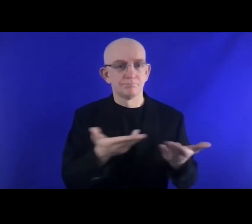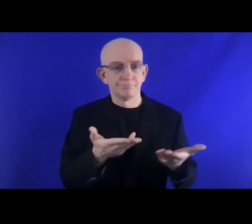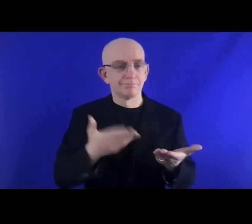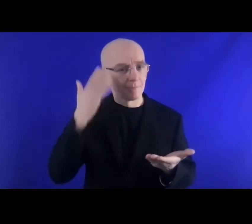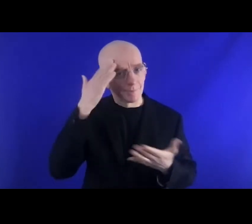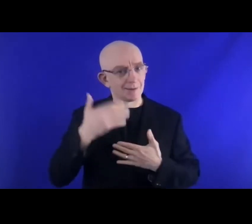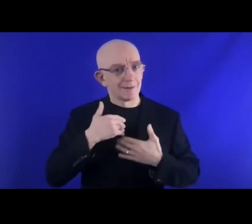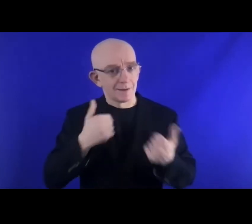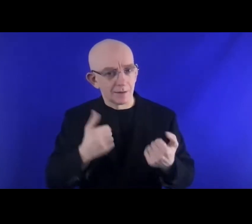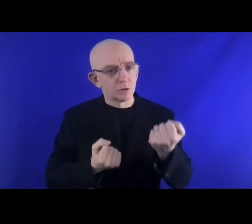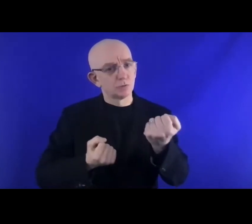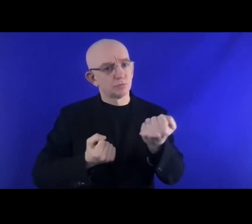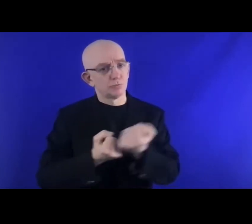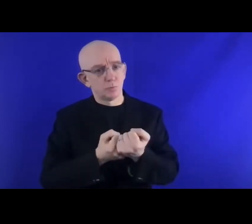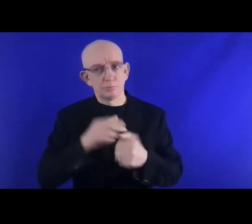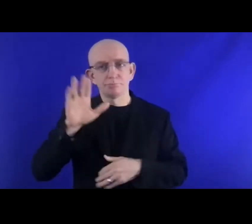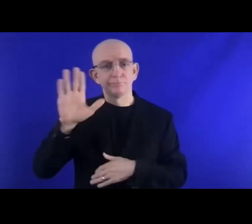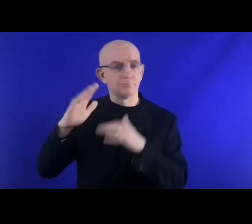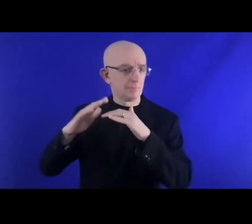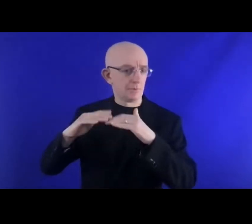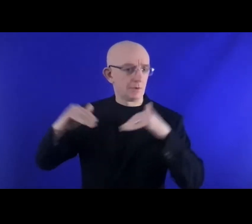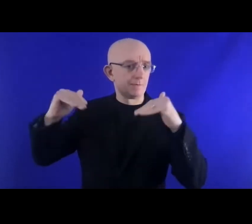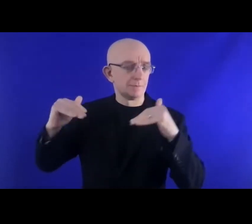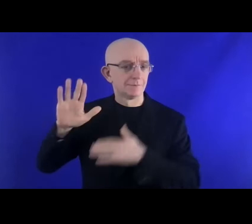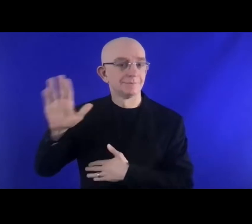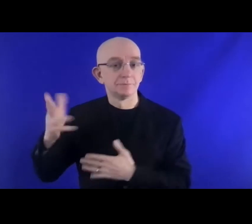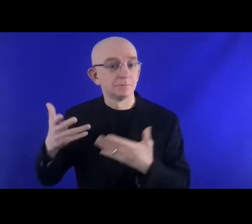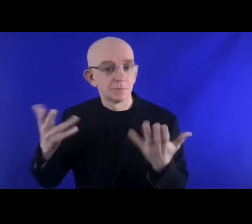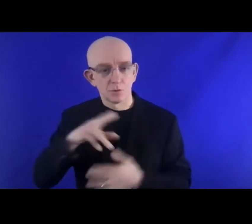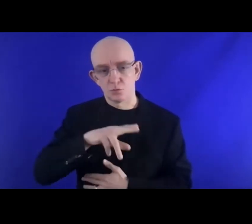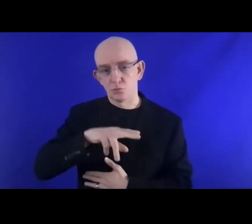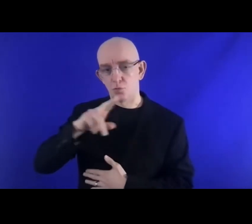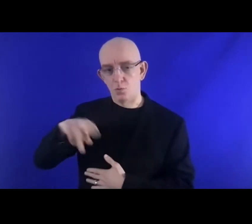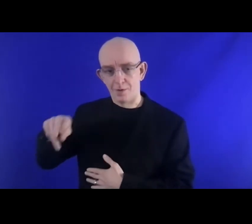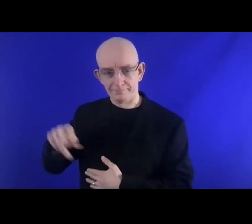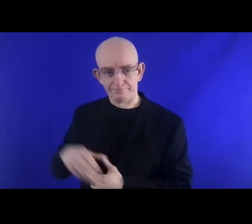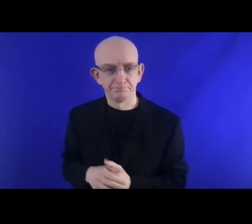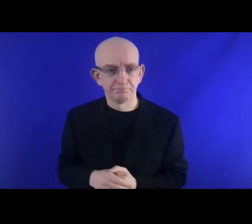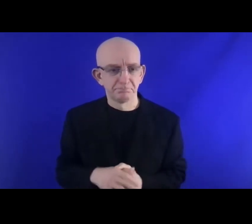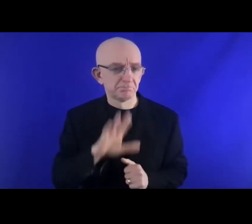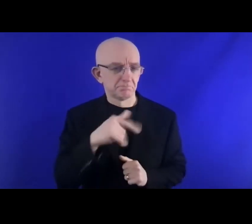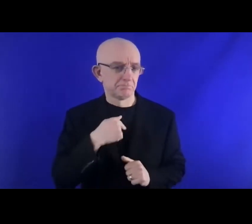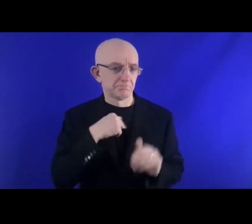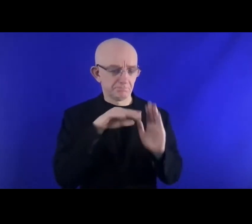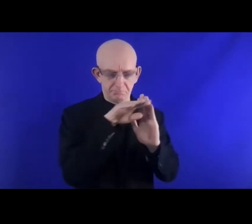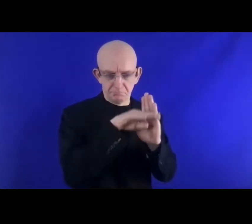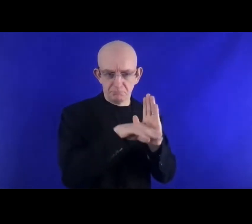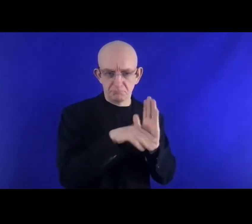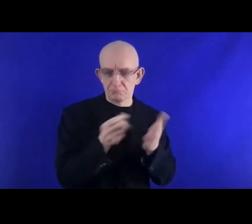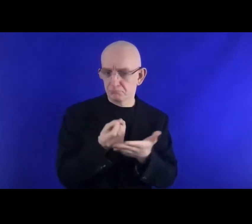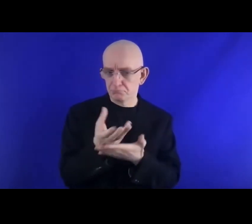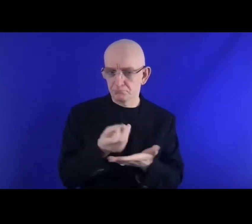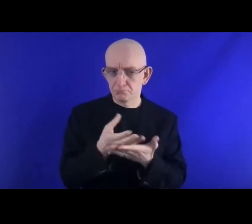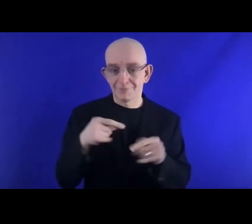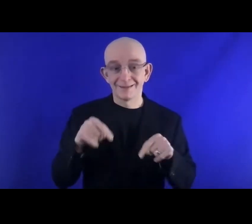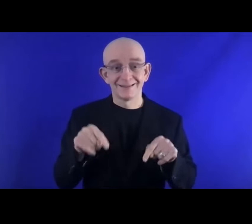the webinar. The webinar will be recorded. We have interpretation into international sign language,